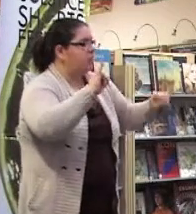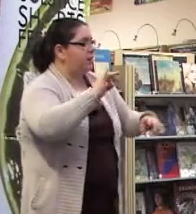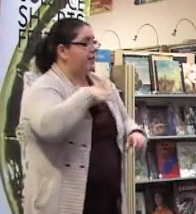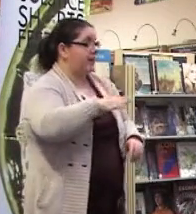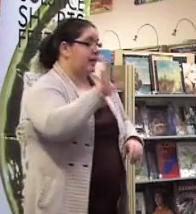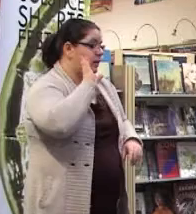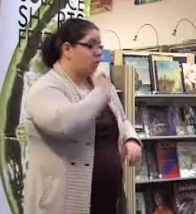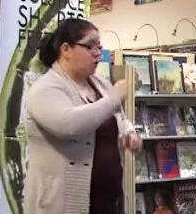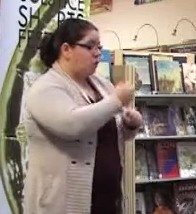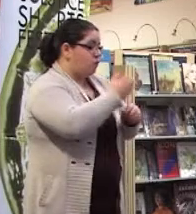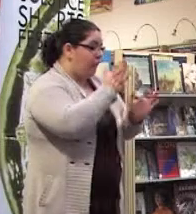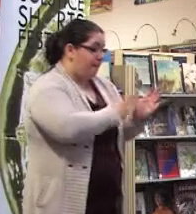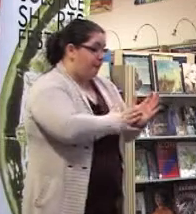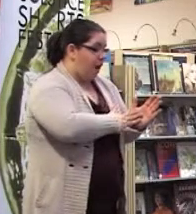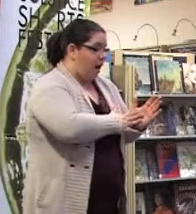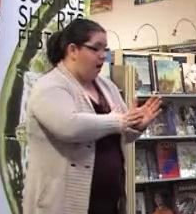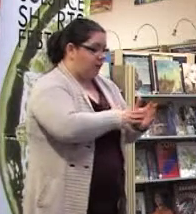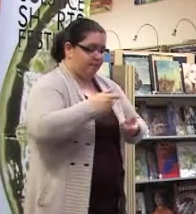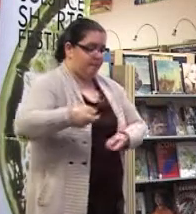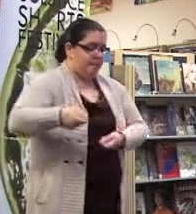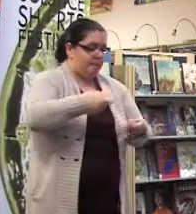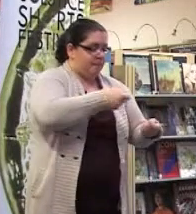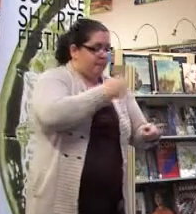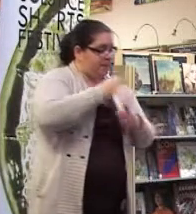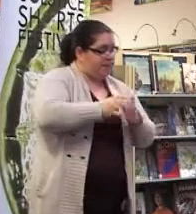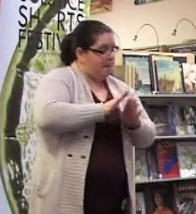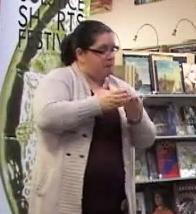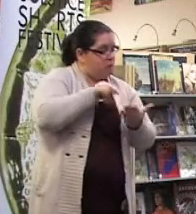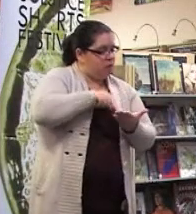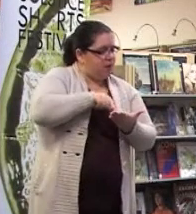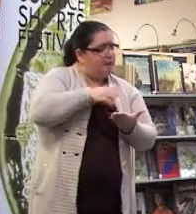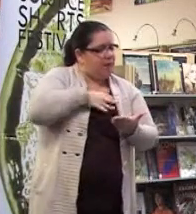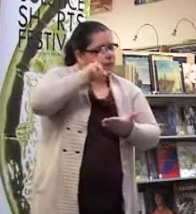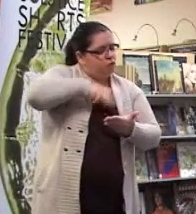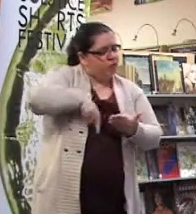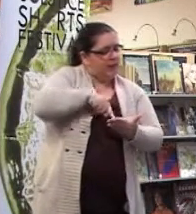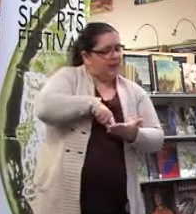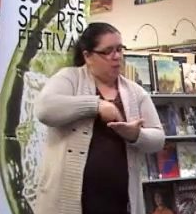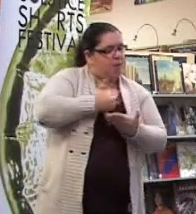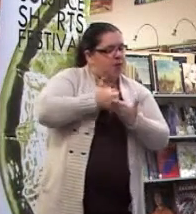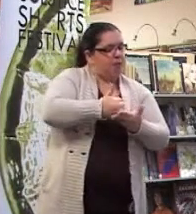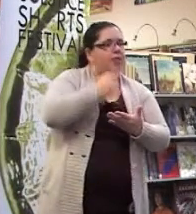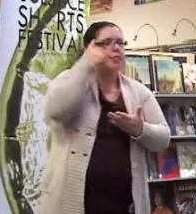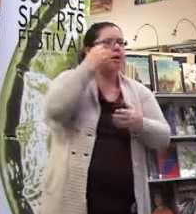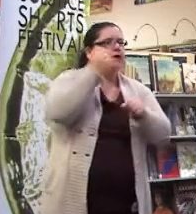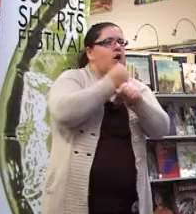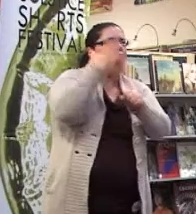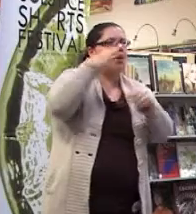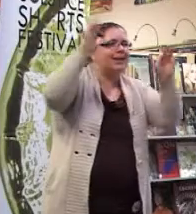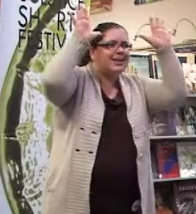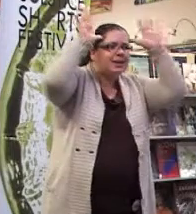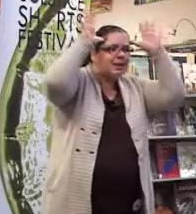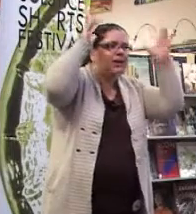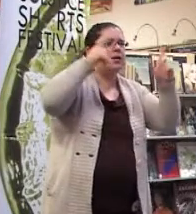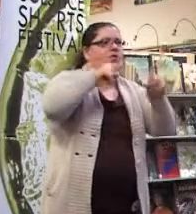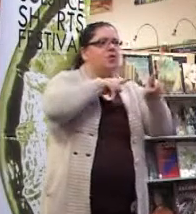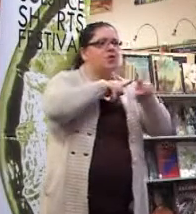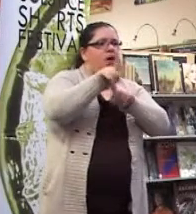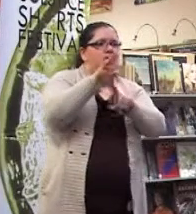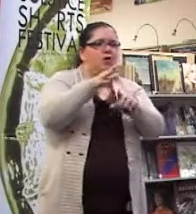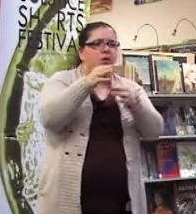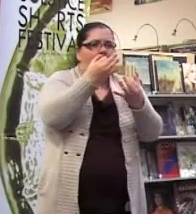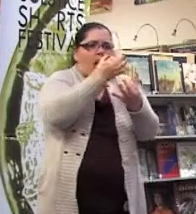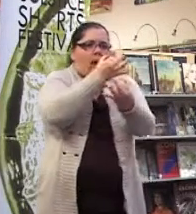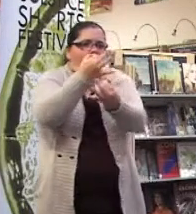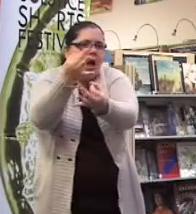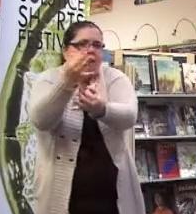lessons of the Ramayana, he says, holding up a copy of the book, which has been lying on the sofa's edge. Think of the golden deer that tempted Sita away from the place